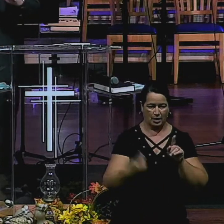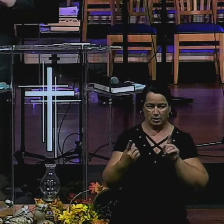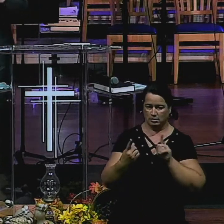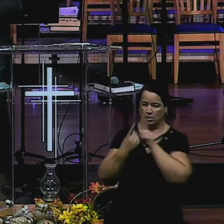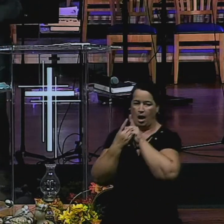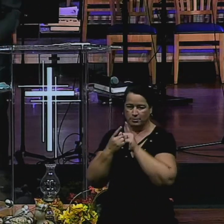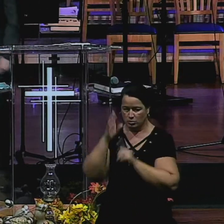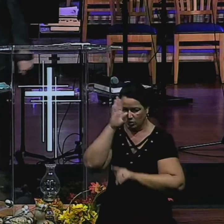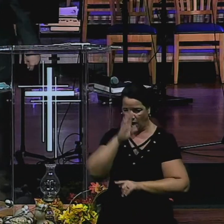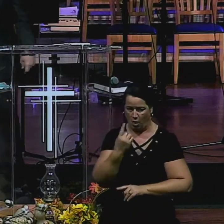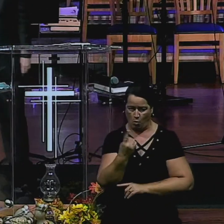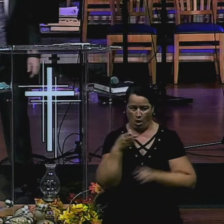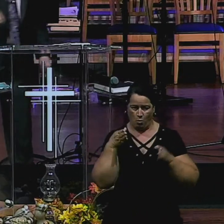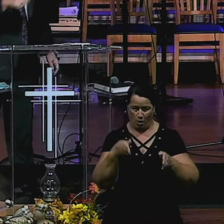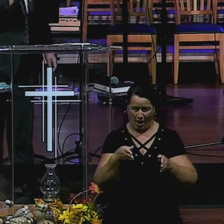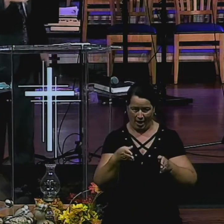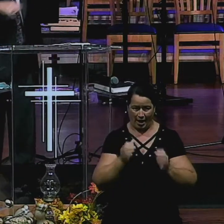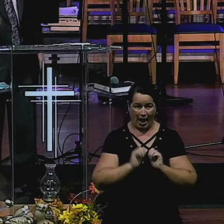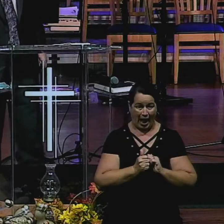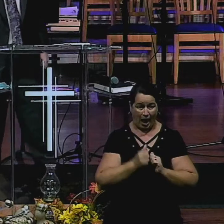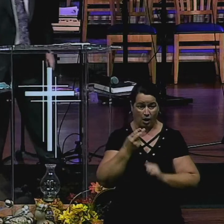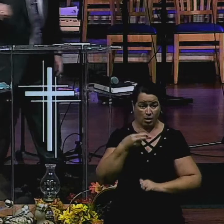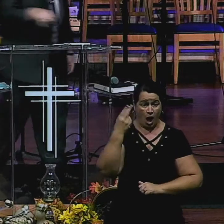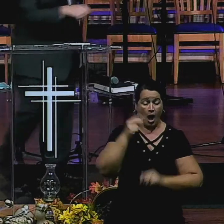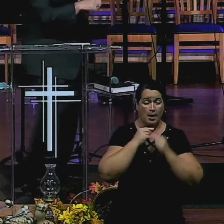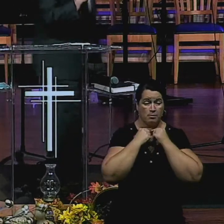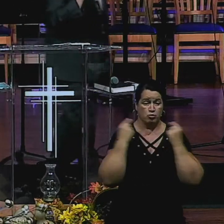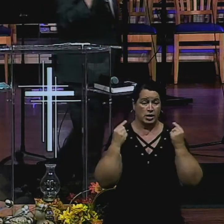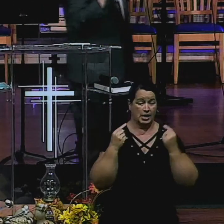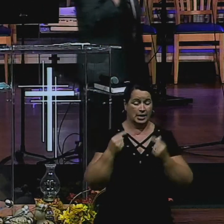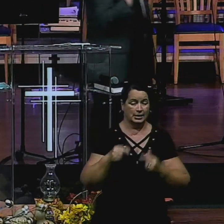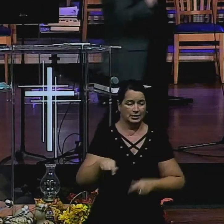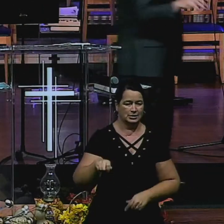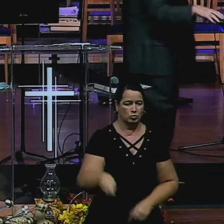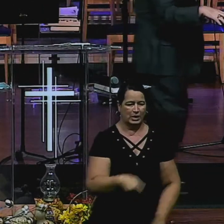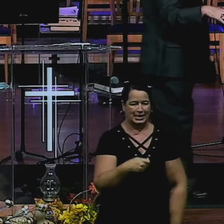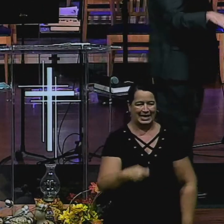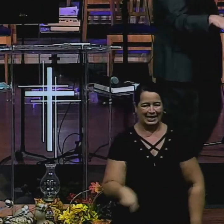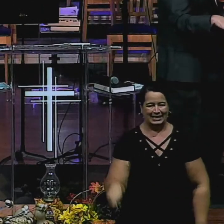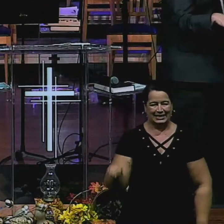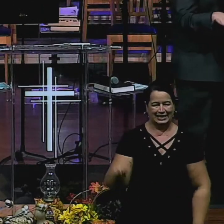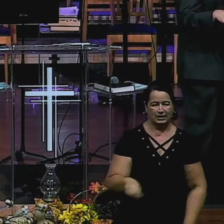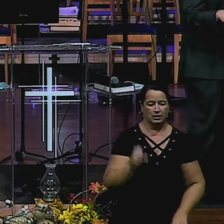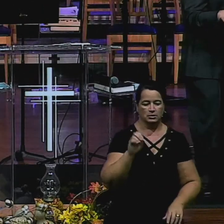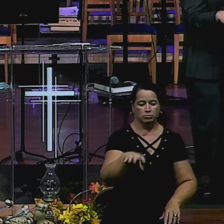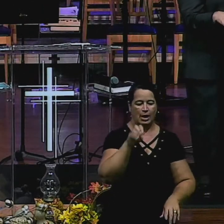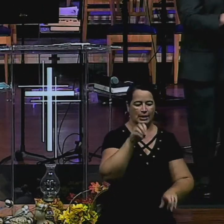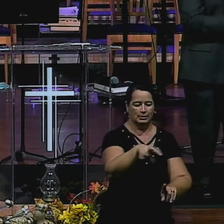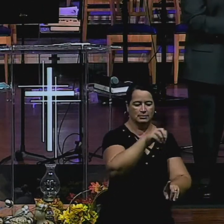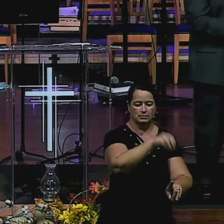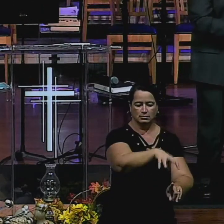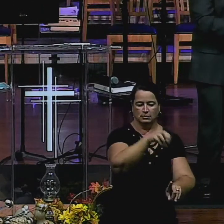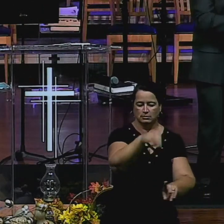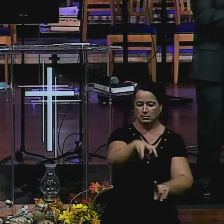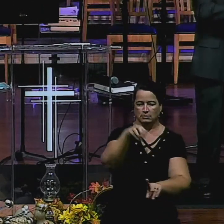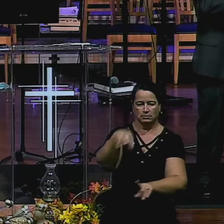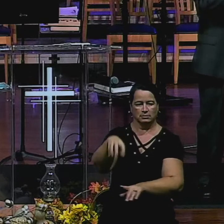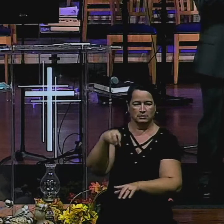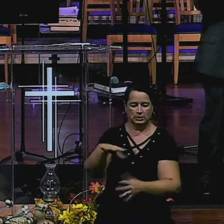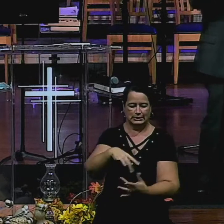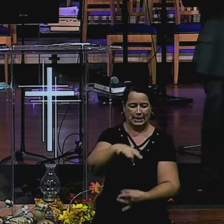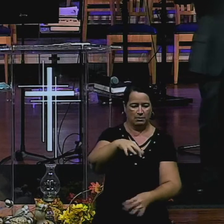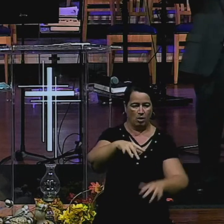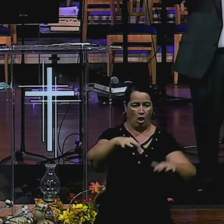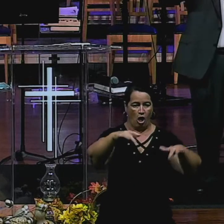only way that he says to come, which is the high priest swinging the incense thing and throwing that incense on that mercy seat, and the steam